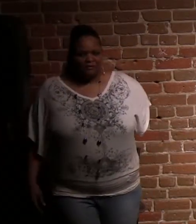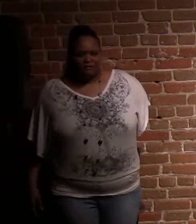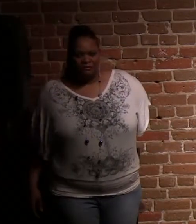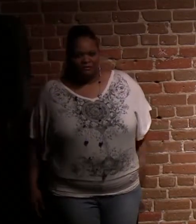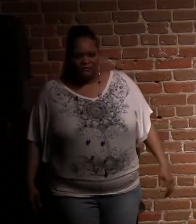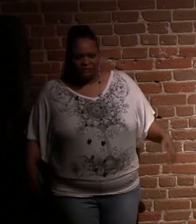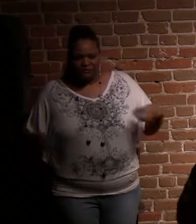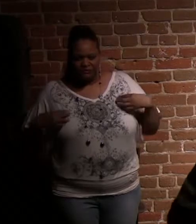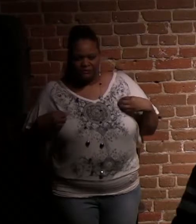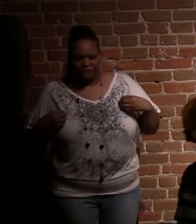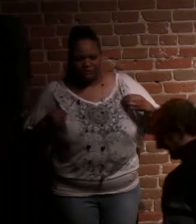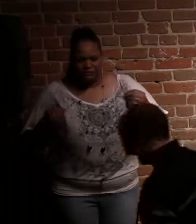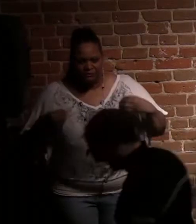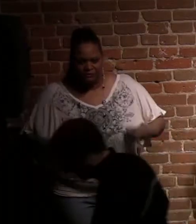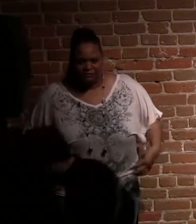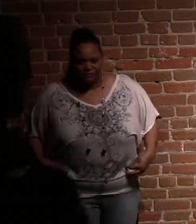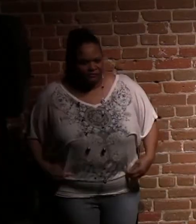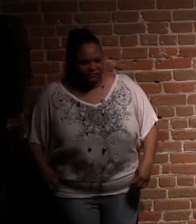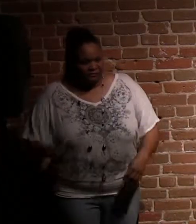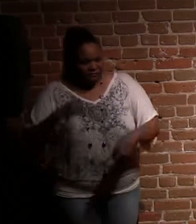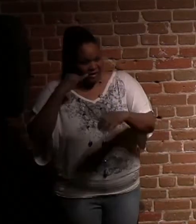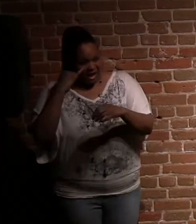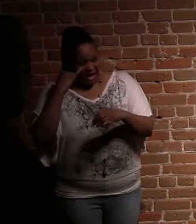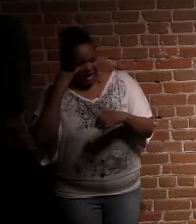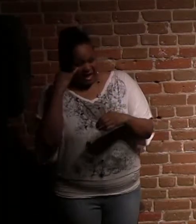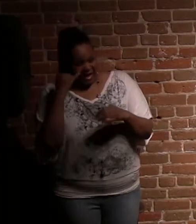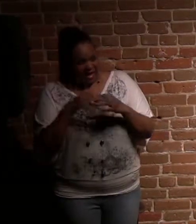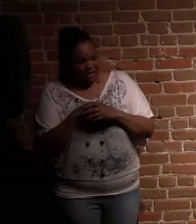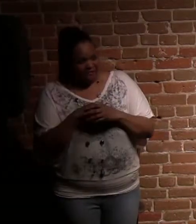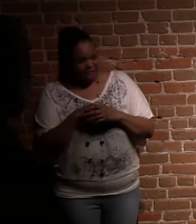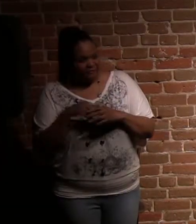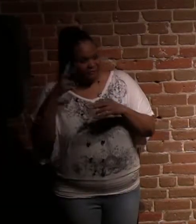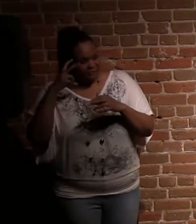If you hear it in Swedish, it's like, oh my God.